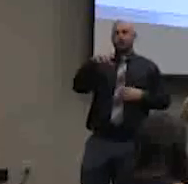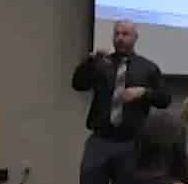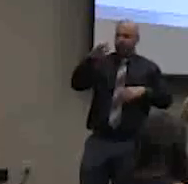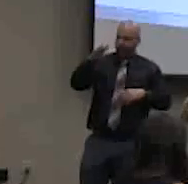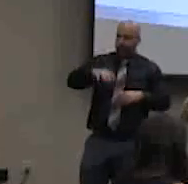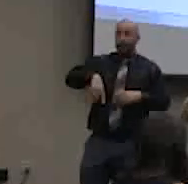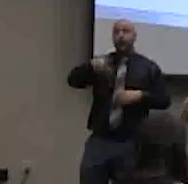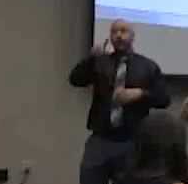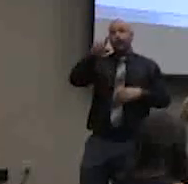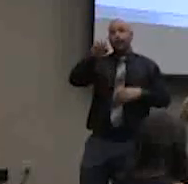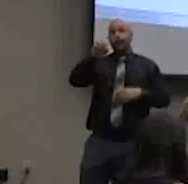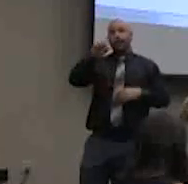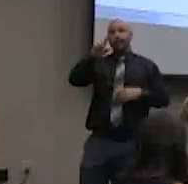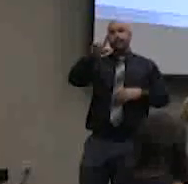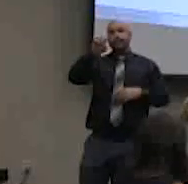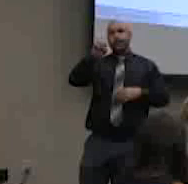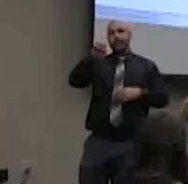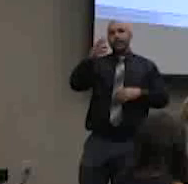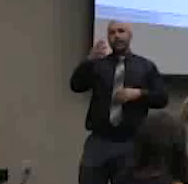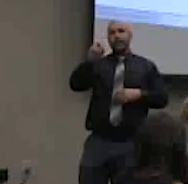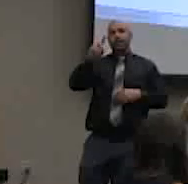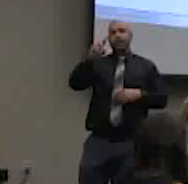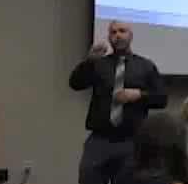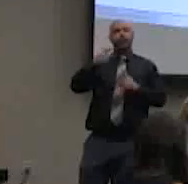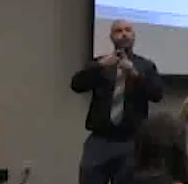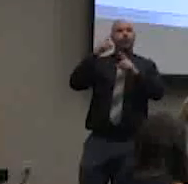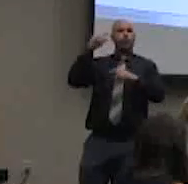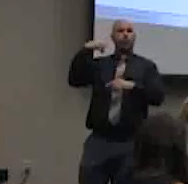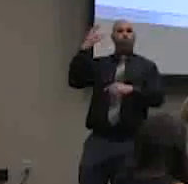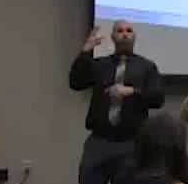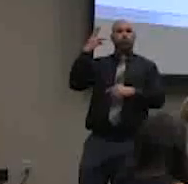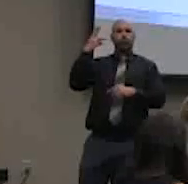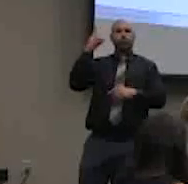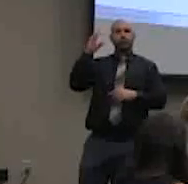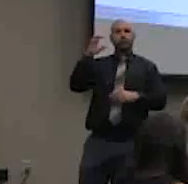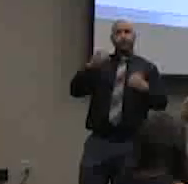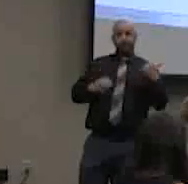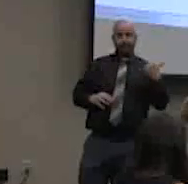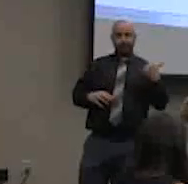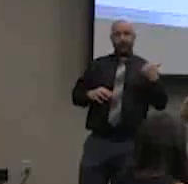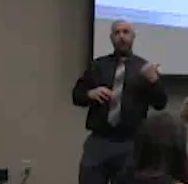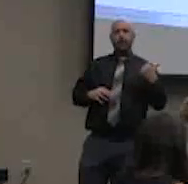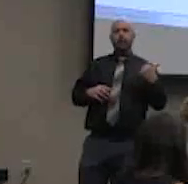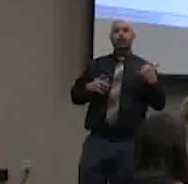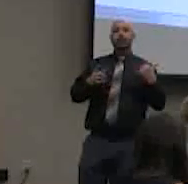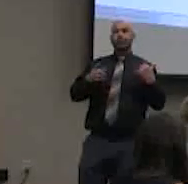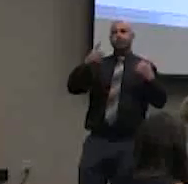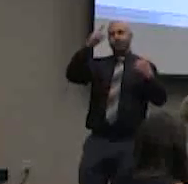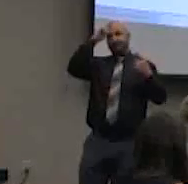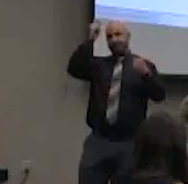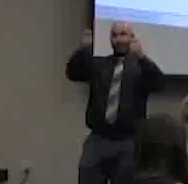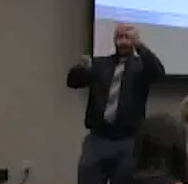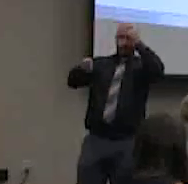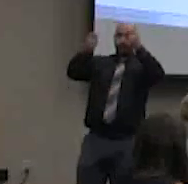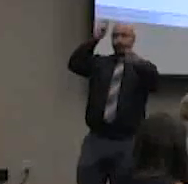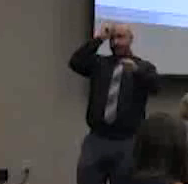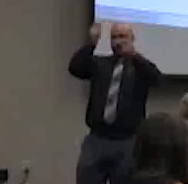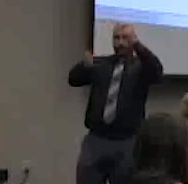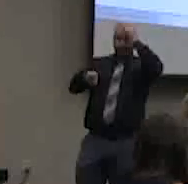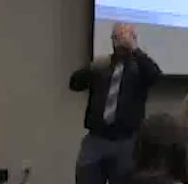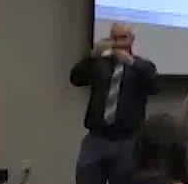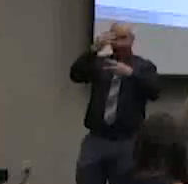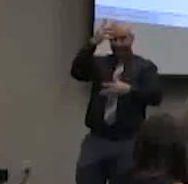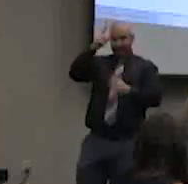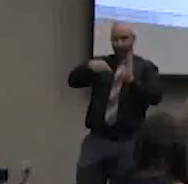our smaller community networks, and she wears many, many hats. And she meets herself coming and